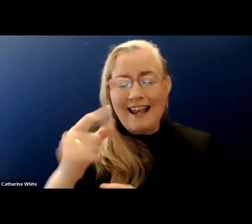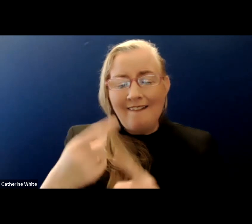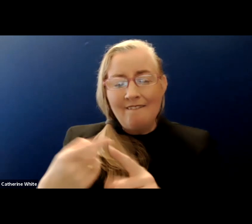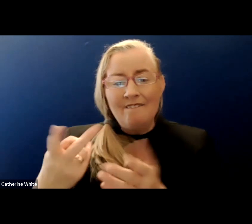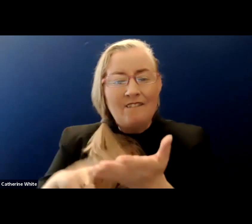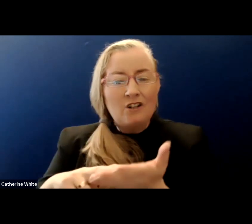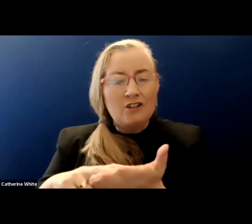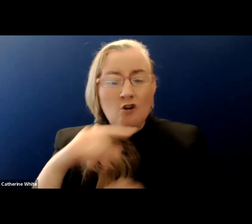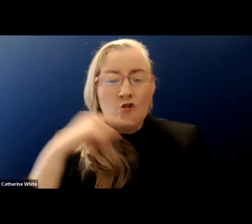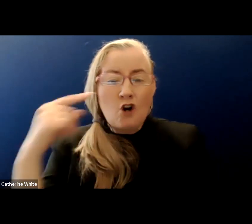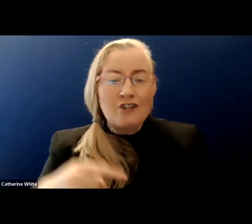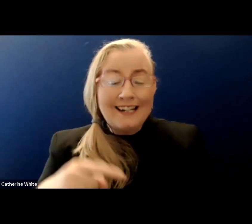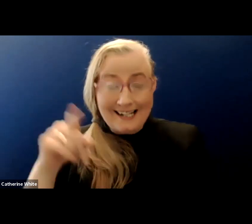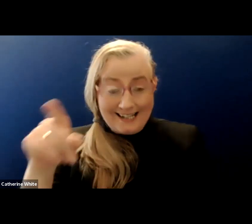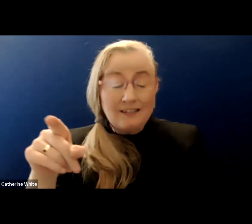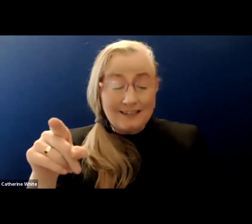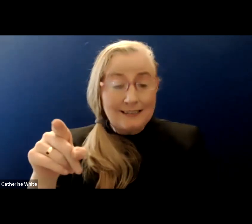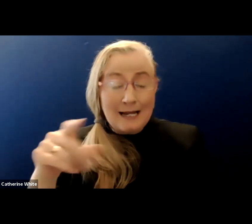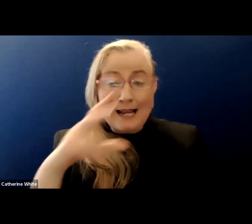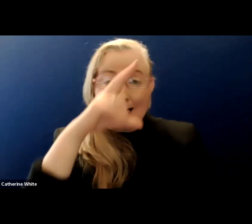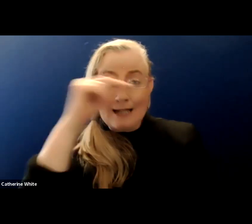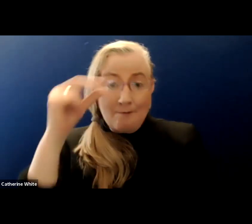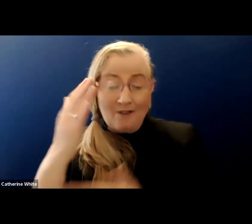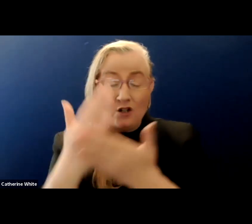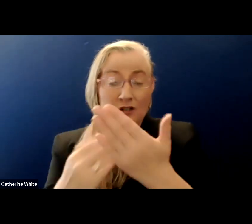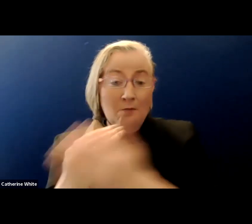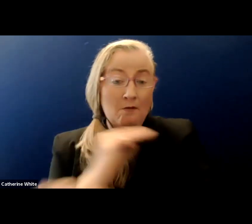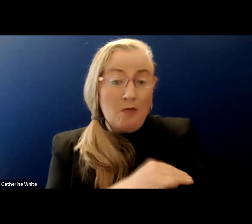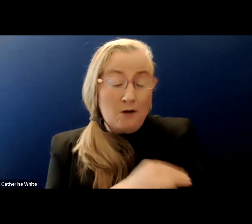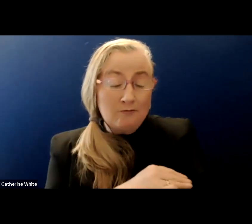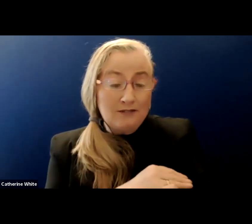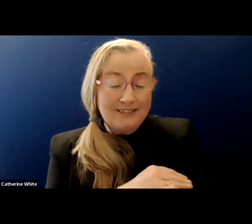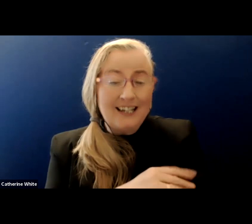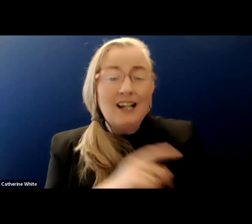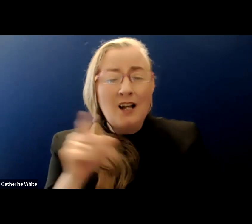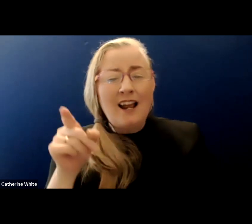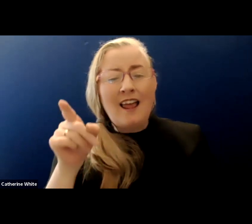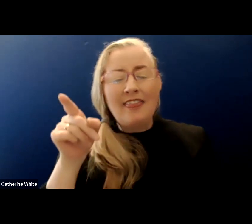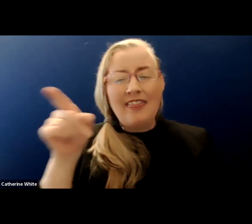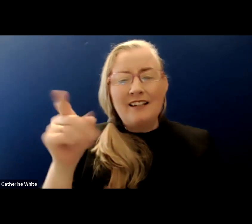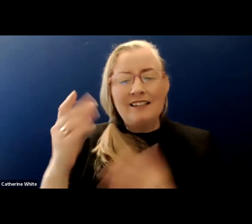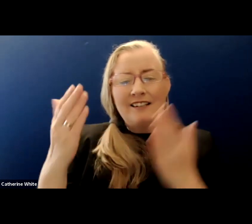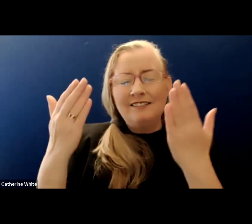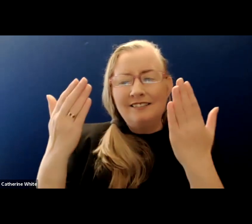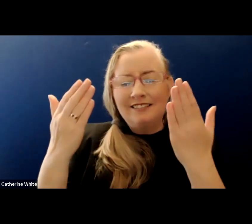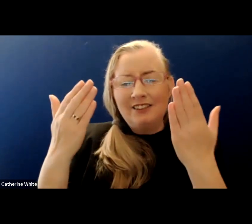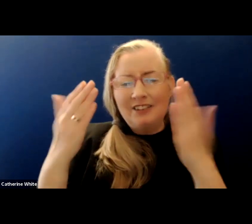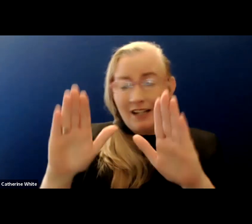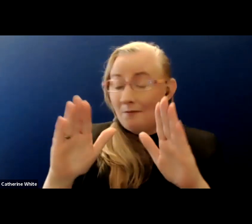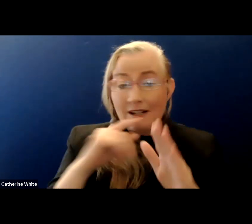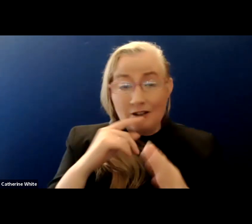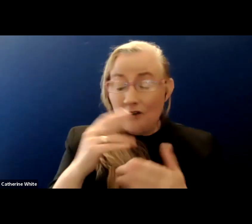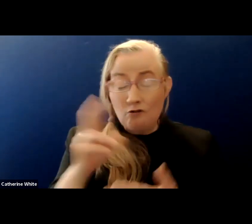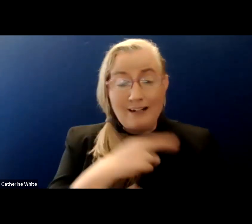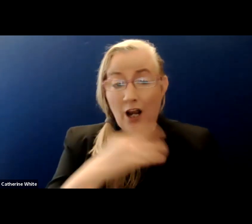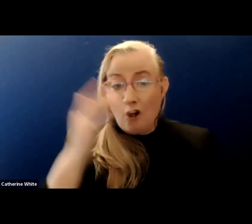egregious example of some of the problems that come up. I think in a way it's an outlier because it is so ridiculous.